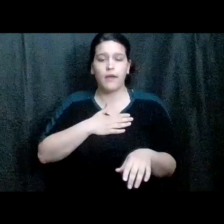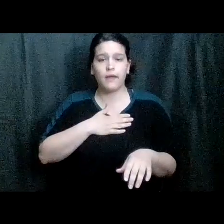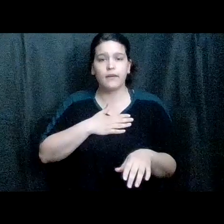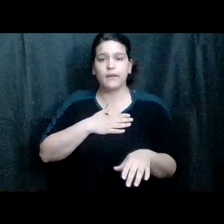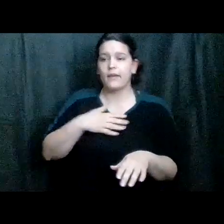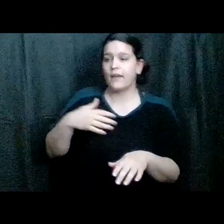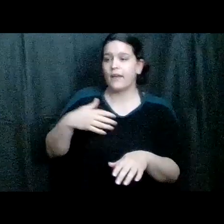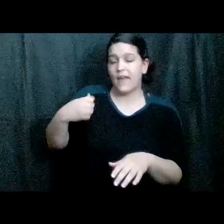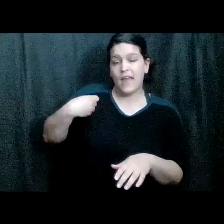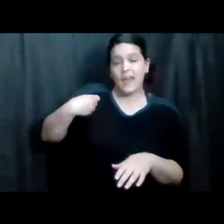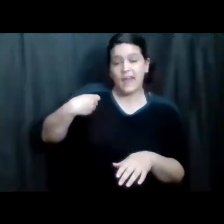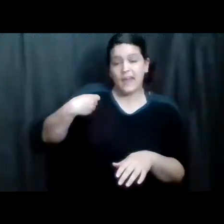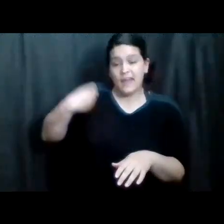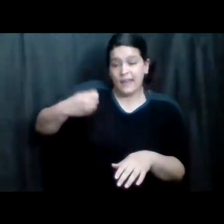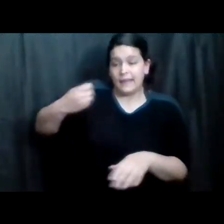my aunties,